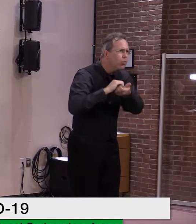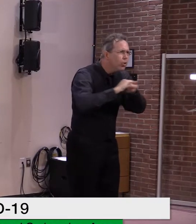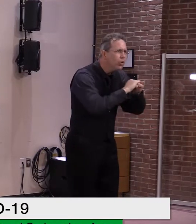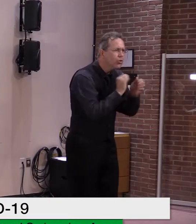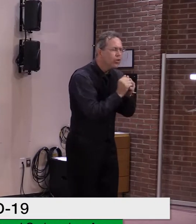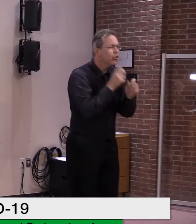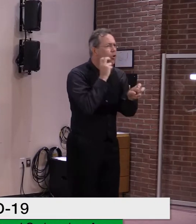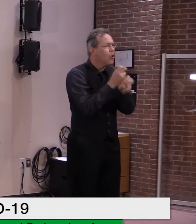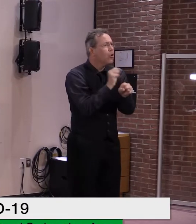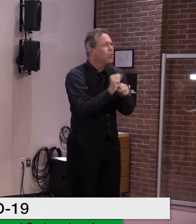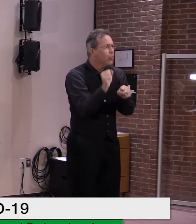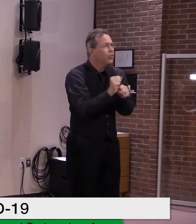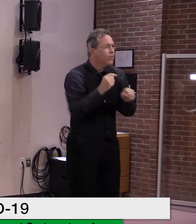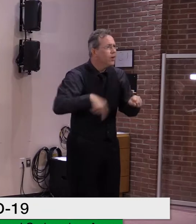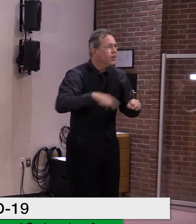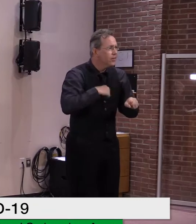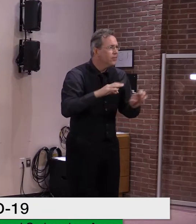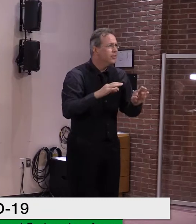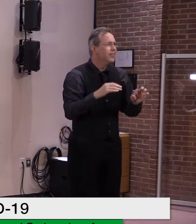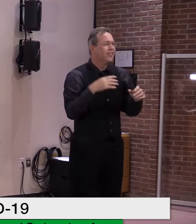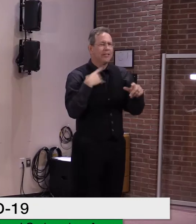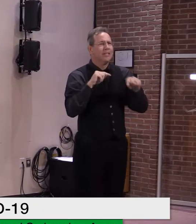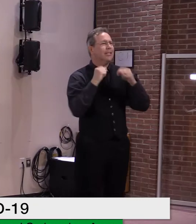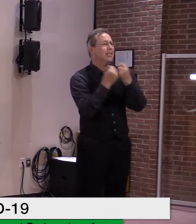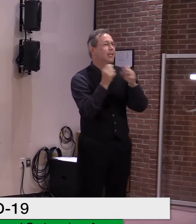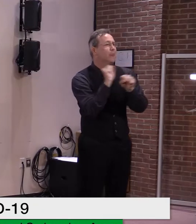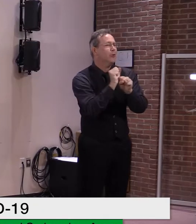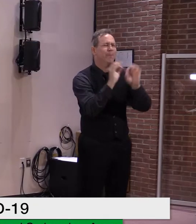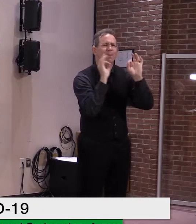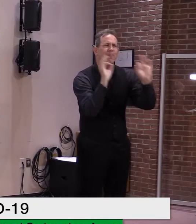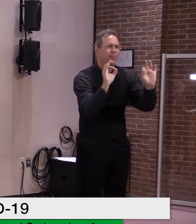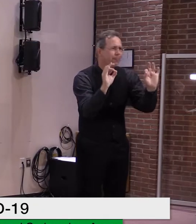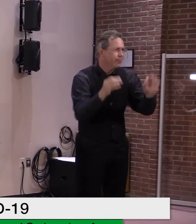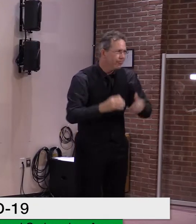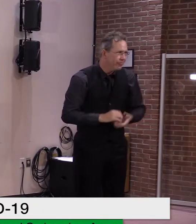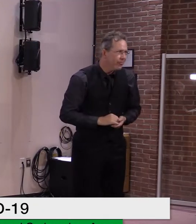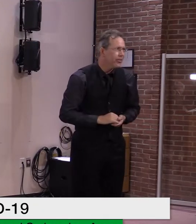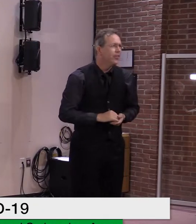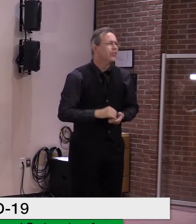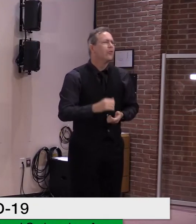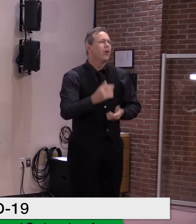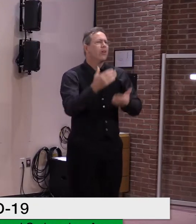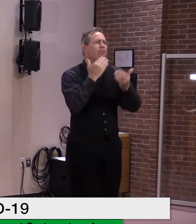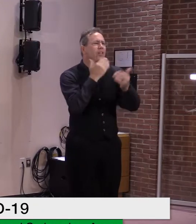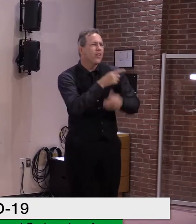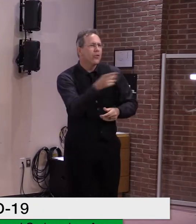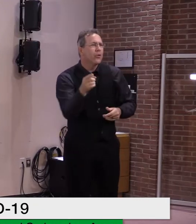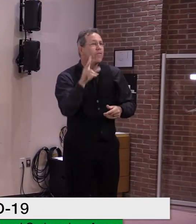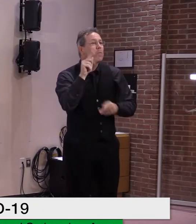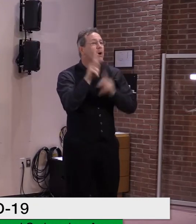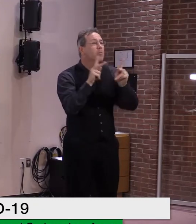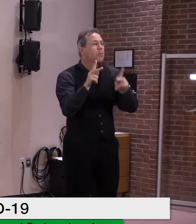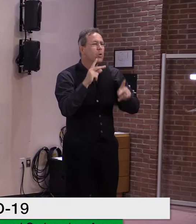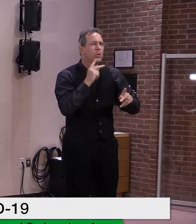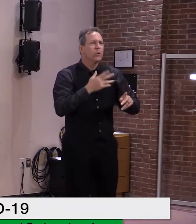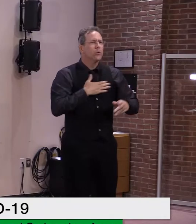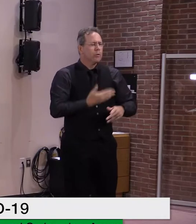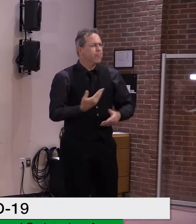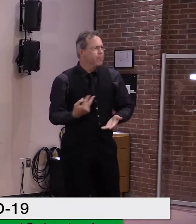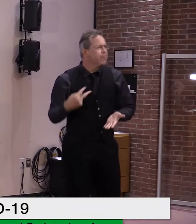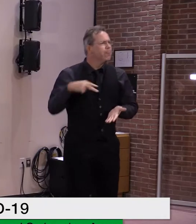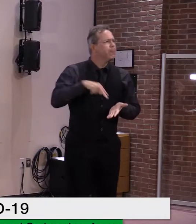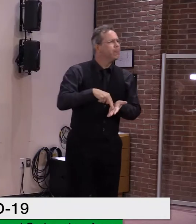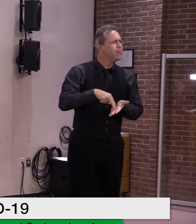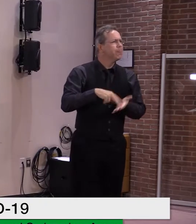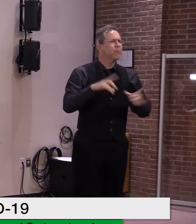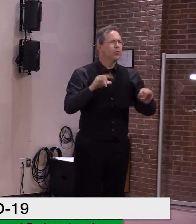amazing team effort. I also want to thank Vermonters, especially Vermonters, for stepping up and making this all